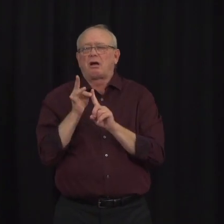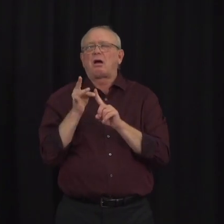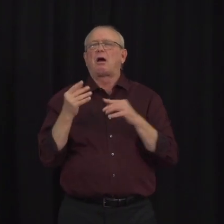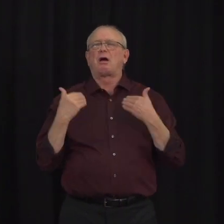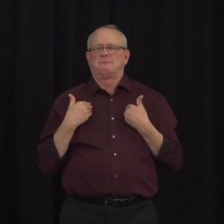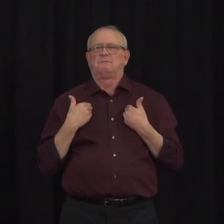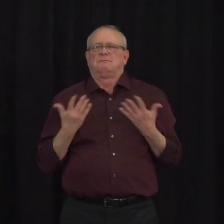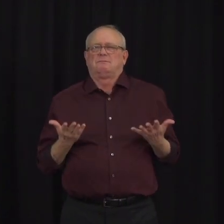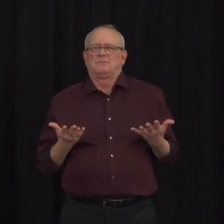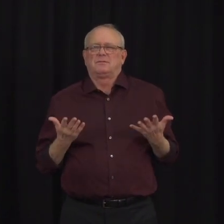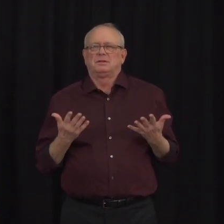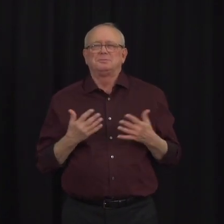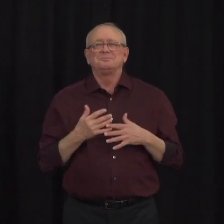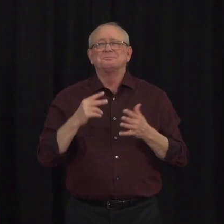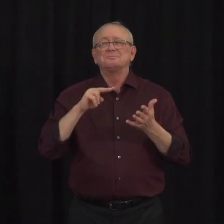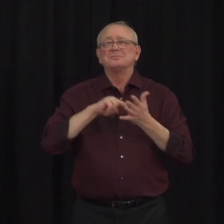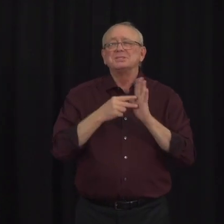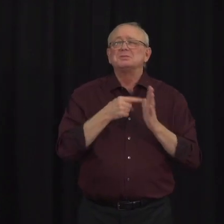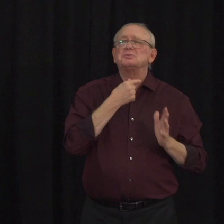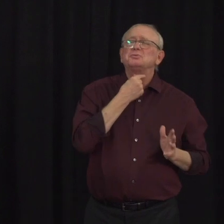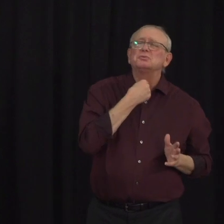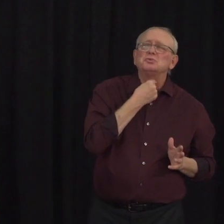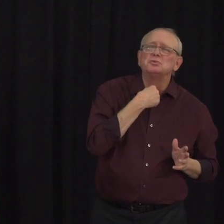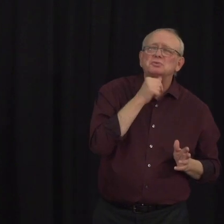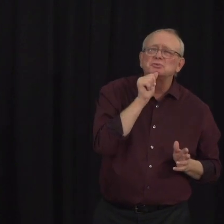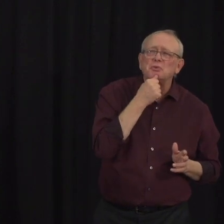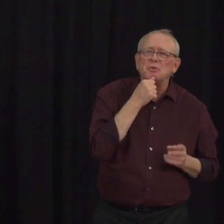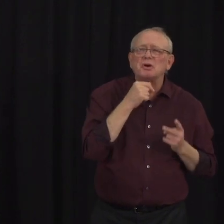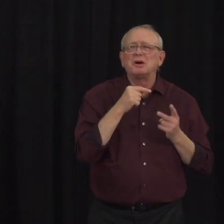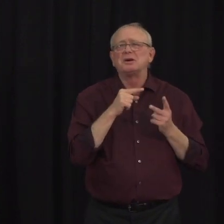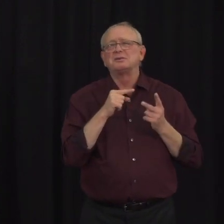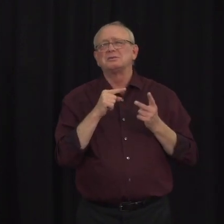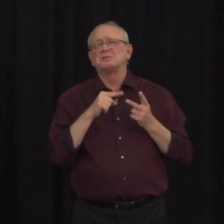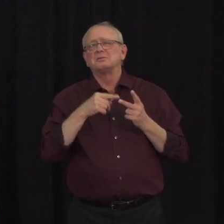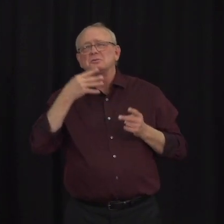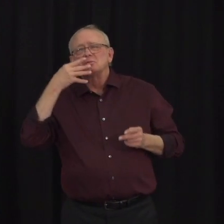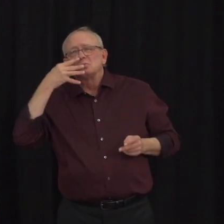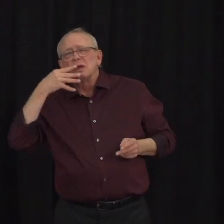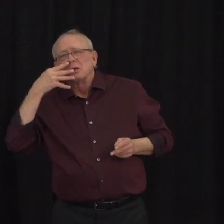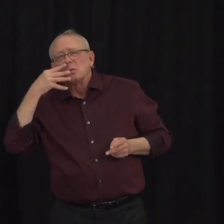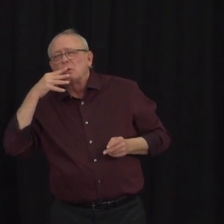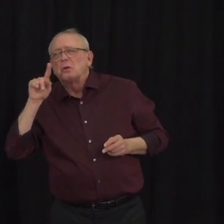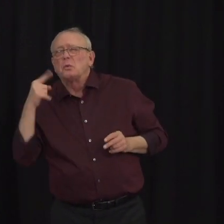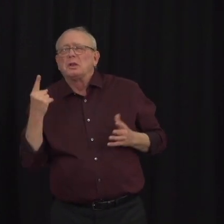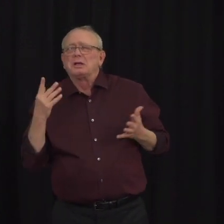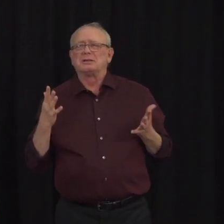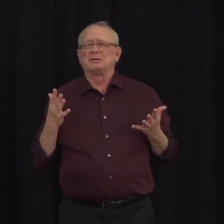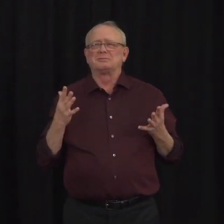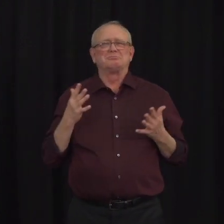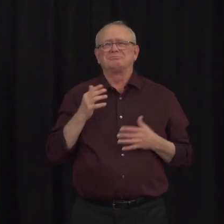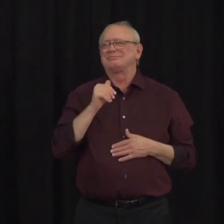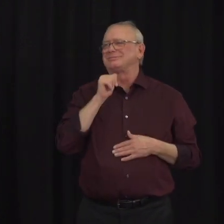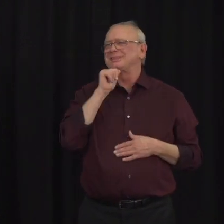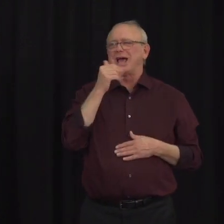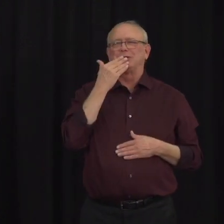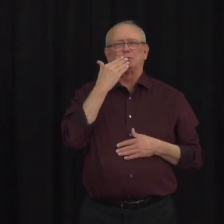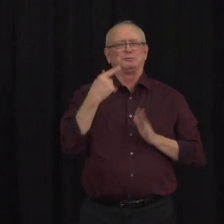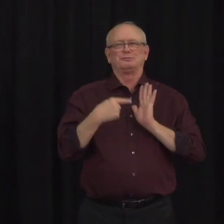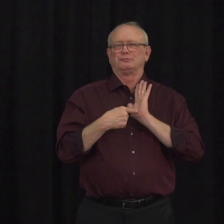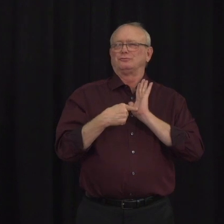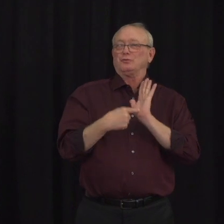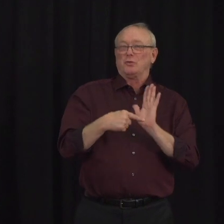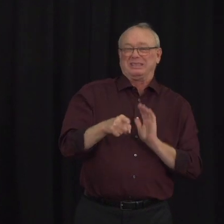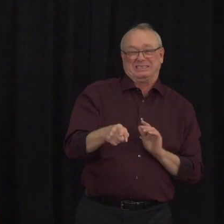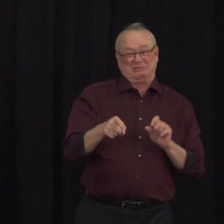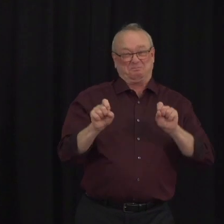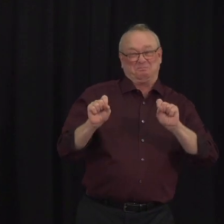by themselves are very poor indicators of whether a child has the virus. Based on our data so far,